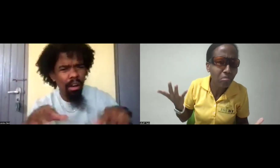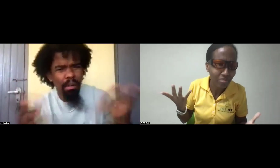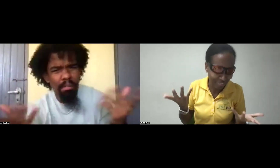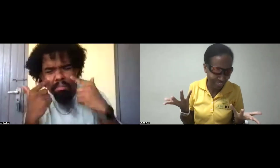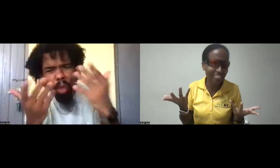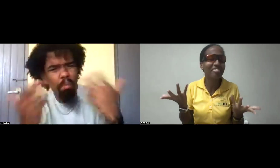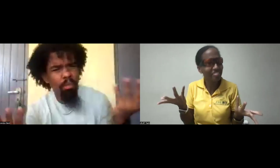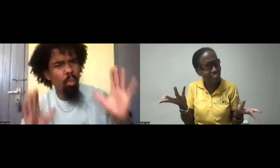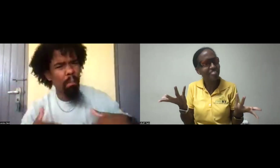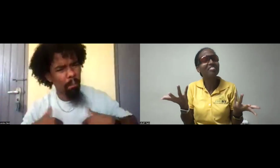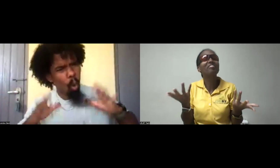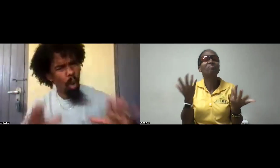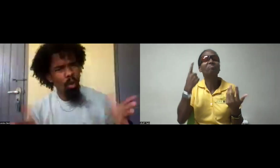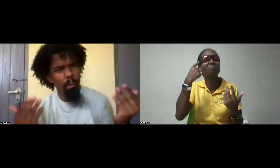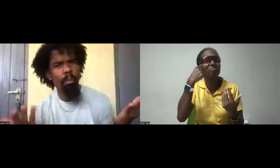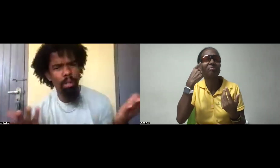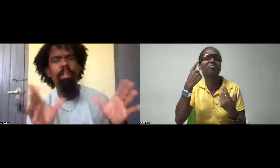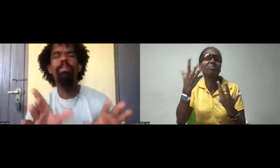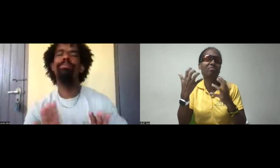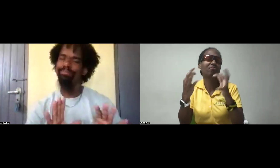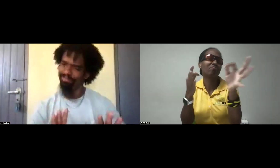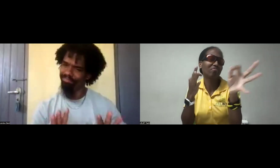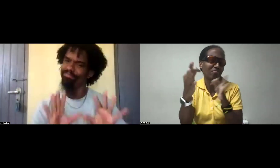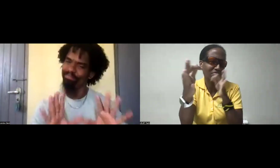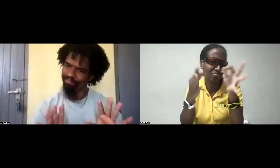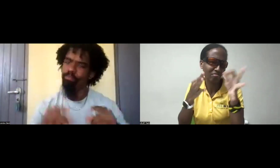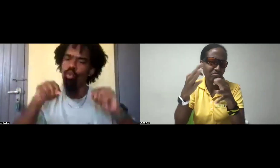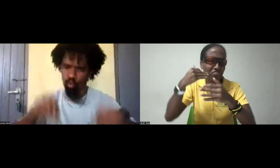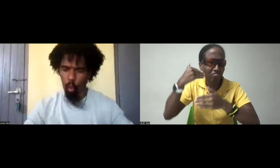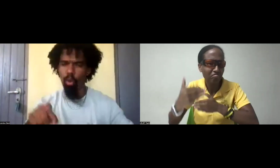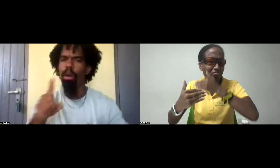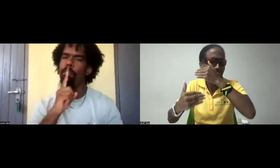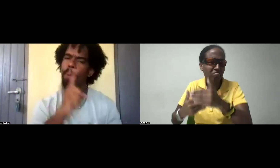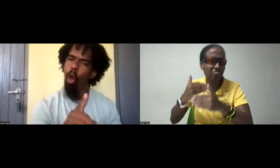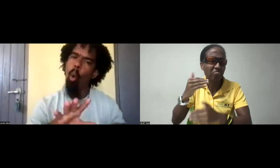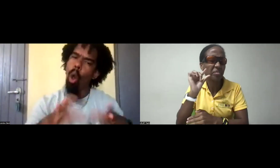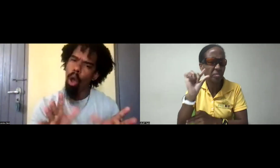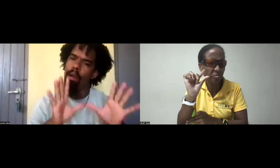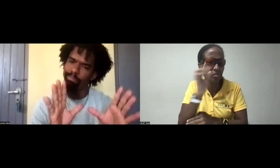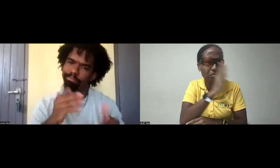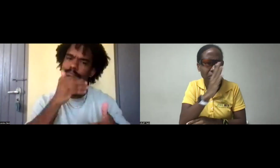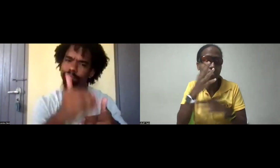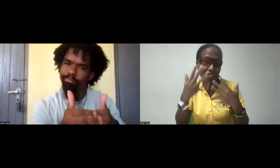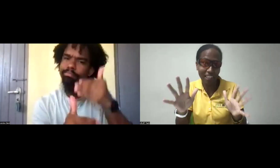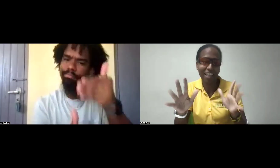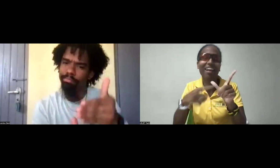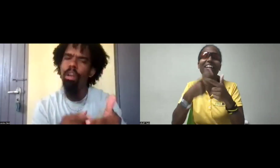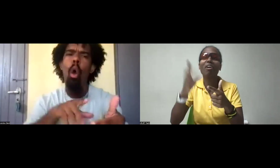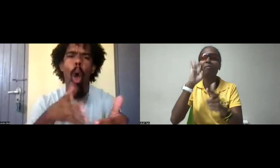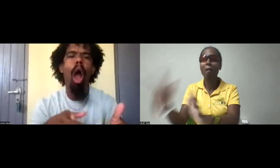seen anything. What's up? What's happening? I want to explain that, just a little